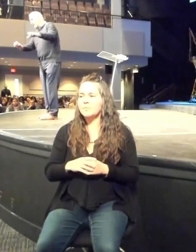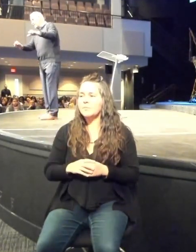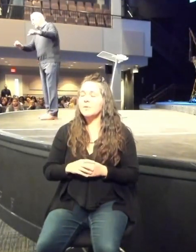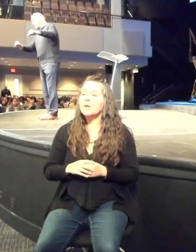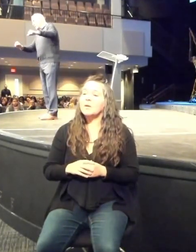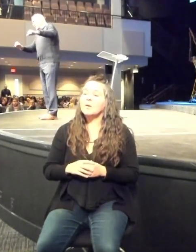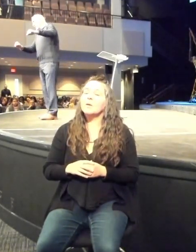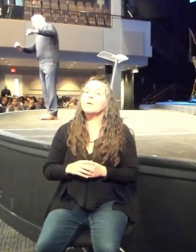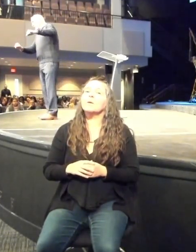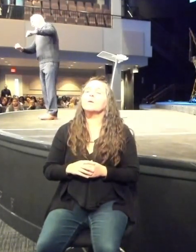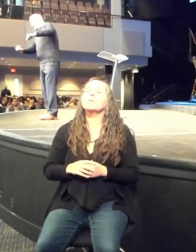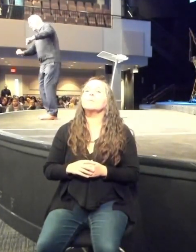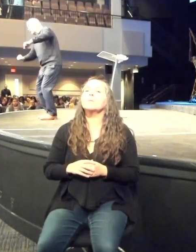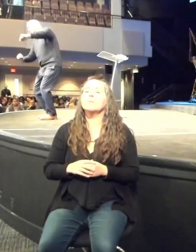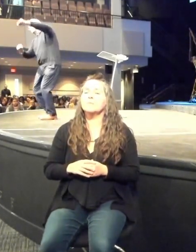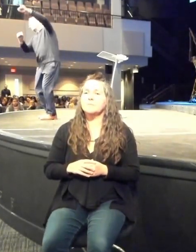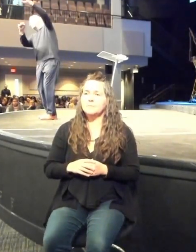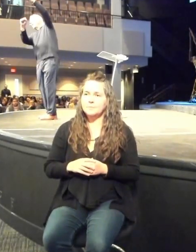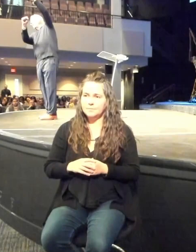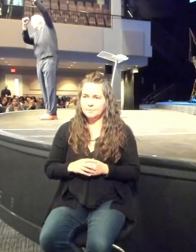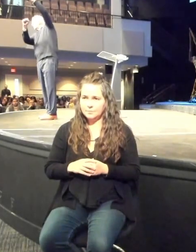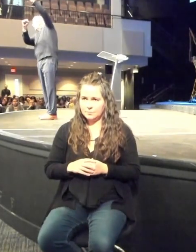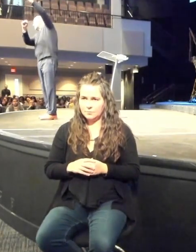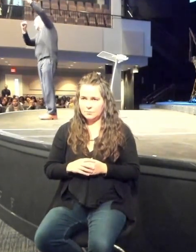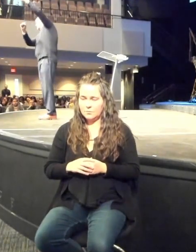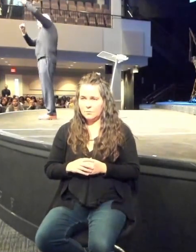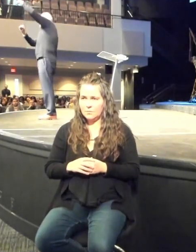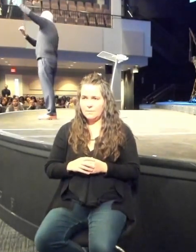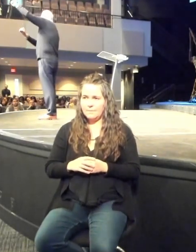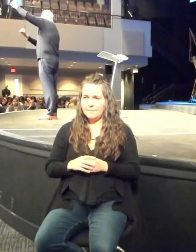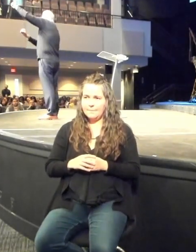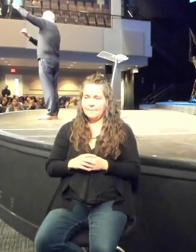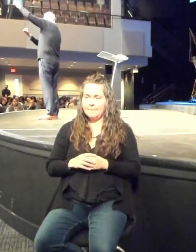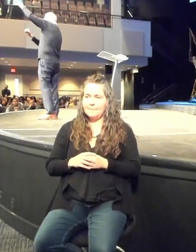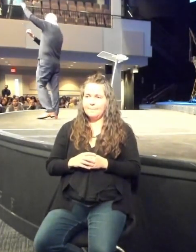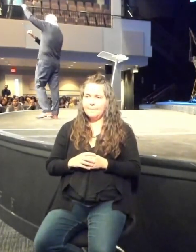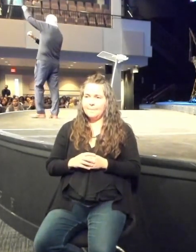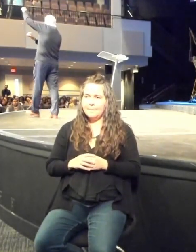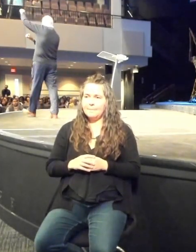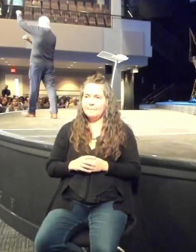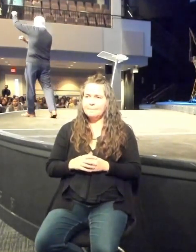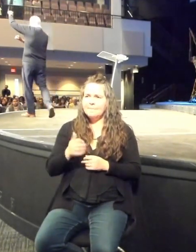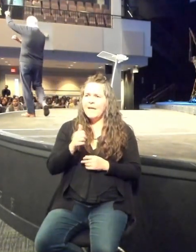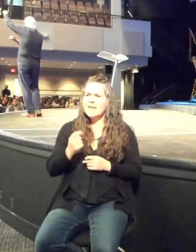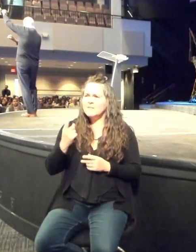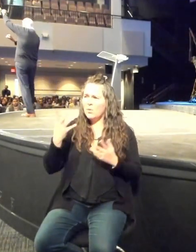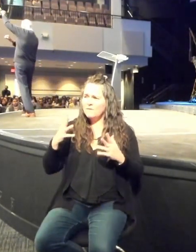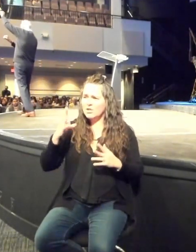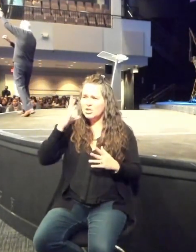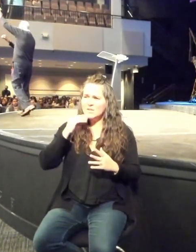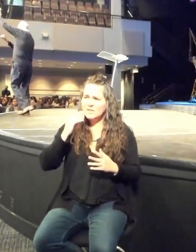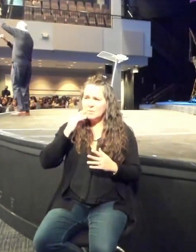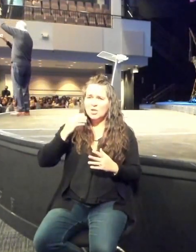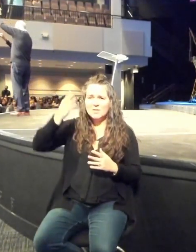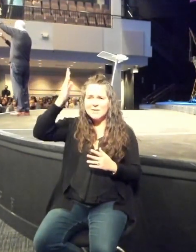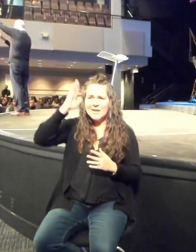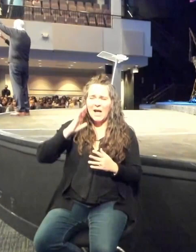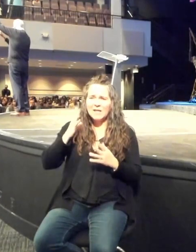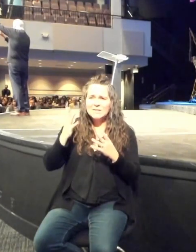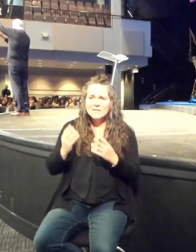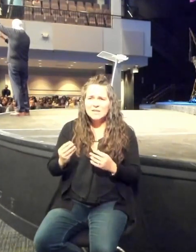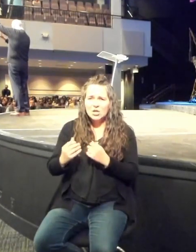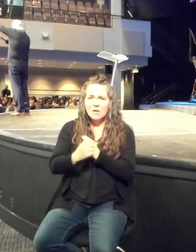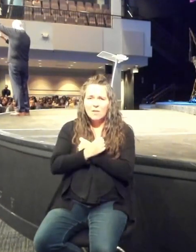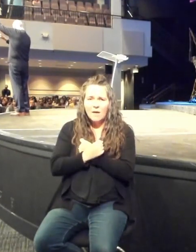Having been in the tender environment of God's grace and forgiveness, anybody today thankful that God has treated you in a way,